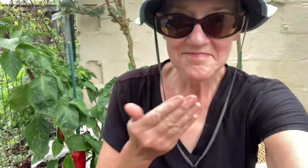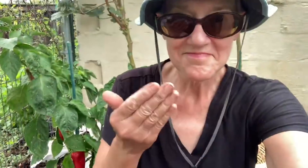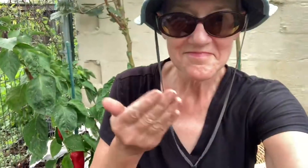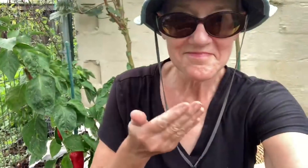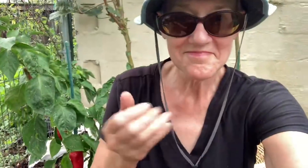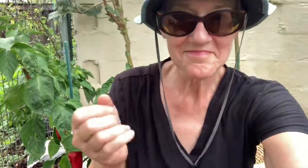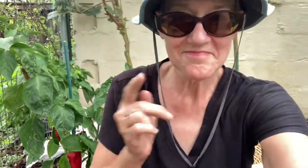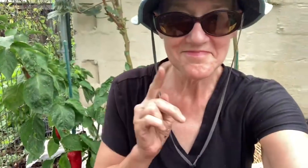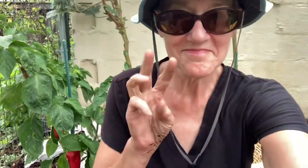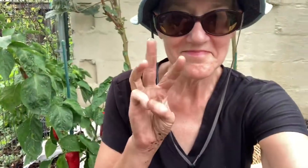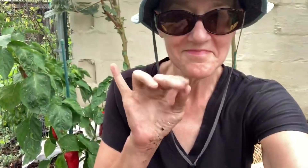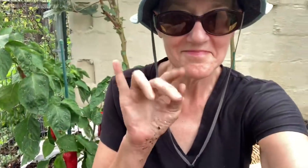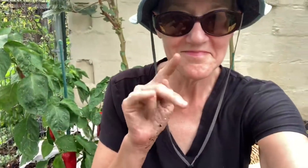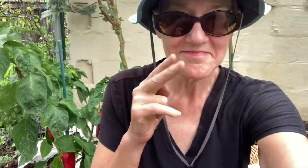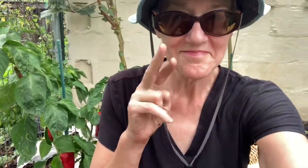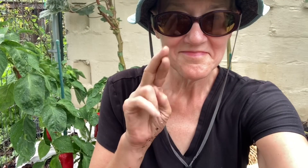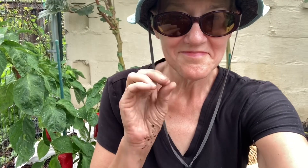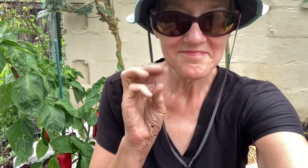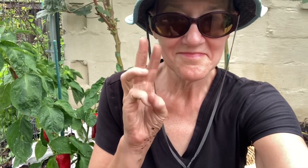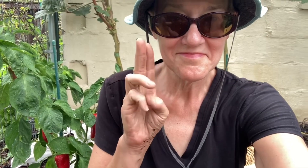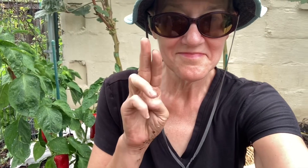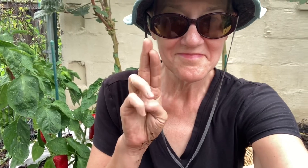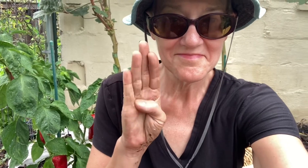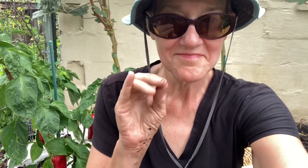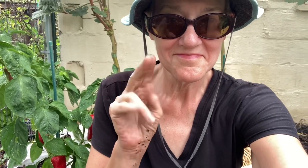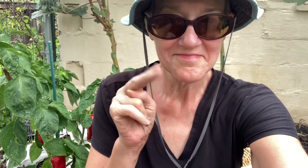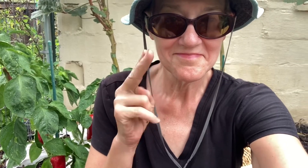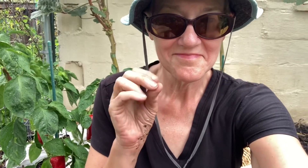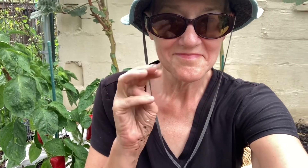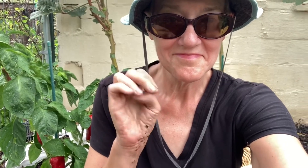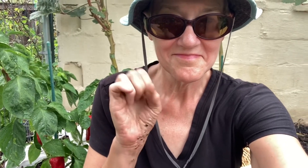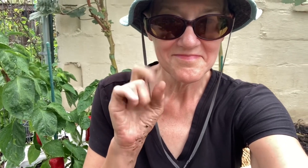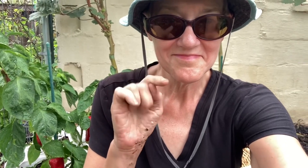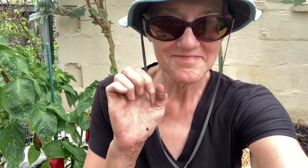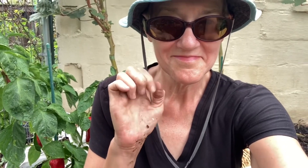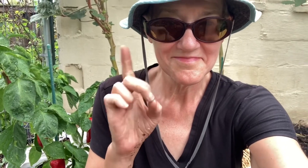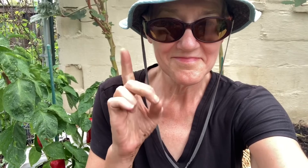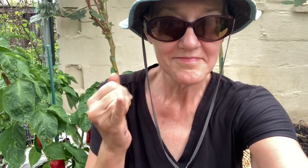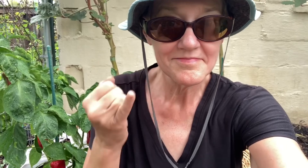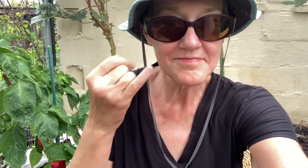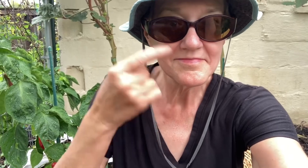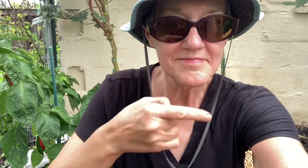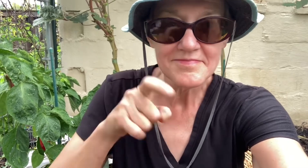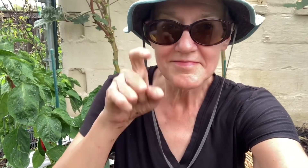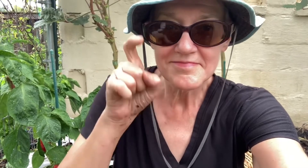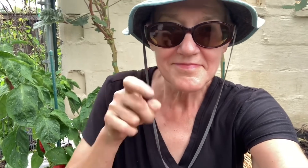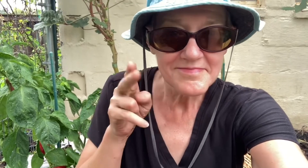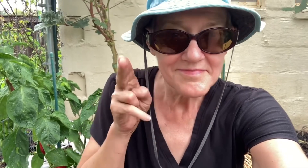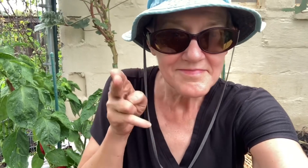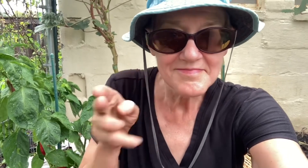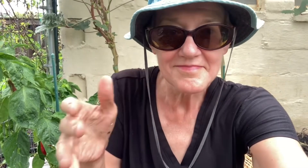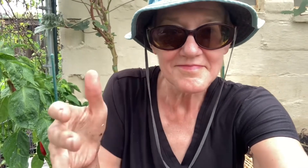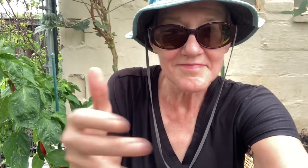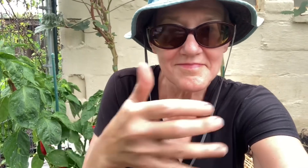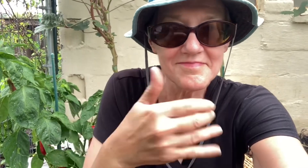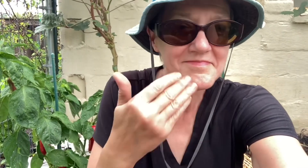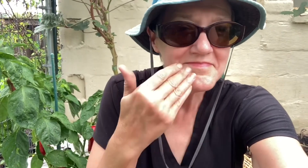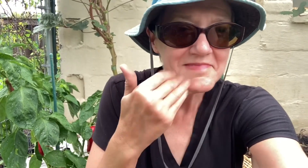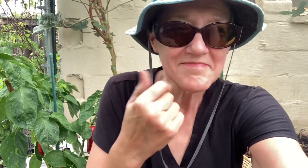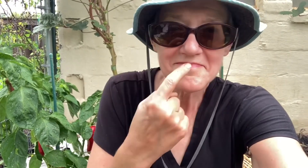Good morning and welcome back to Withrow Urban Homestead. Today we need to hurry up and harvest